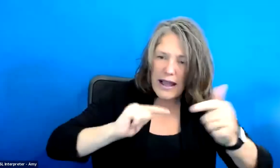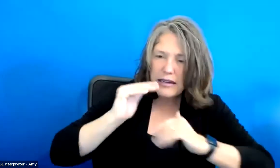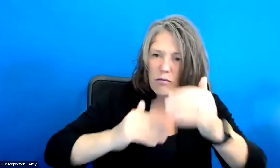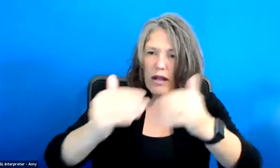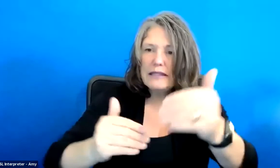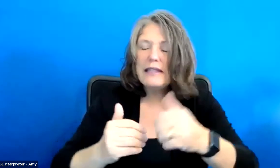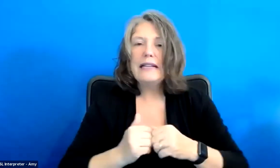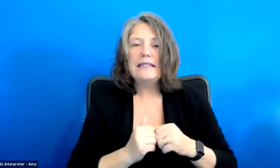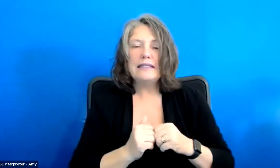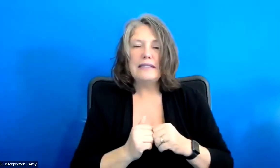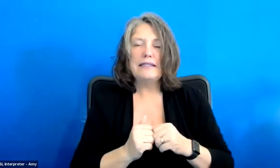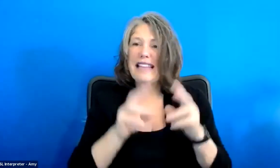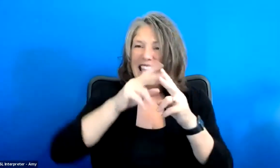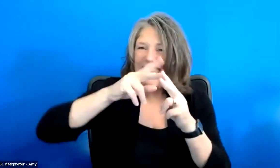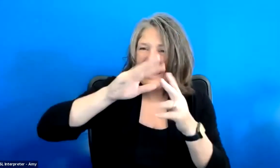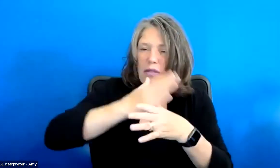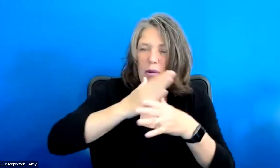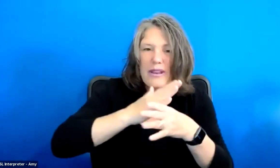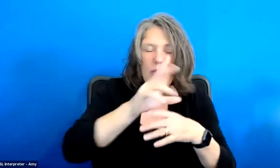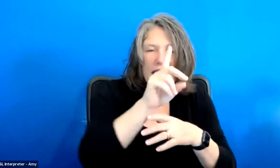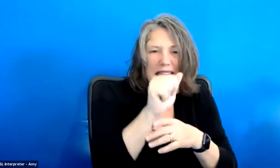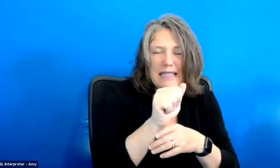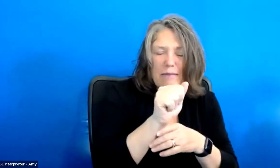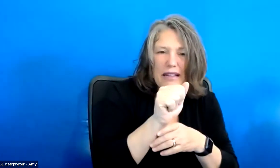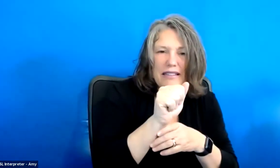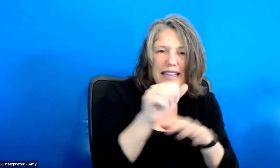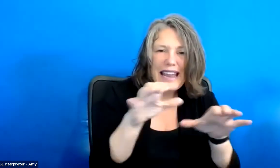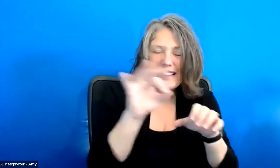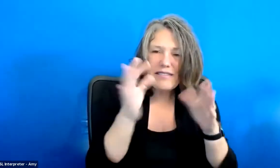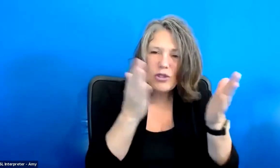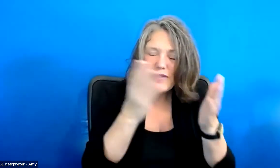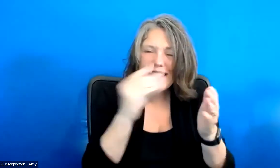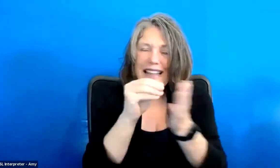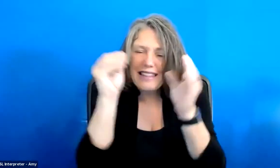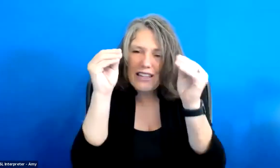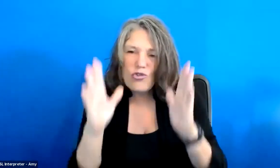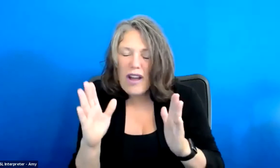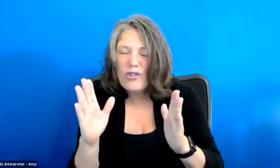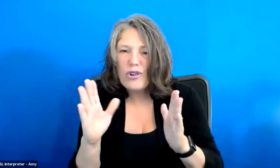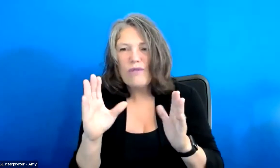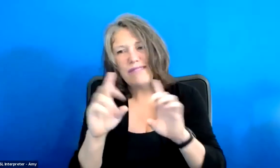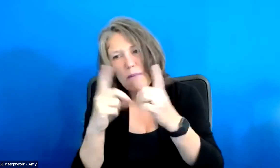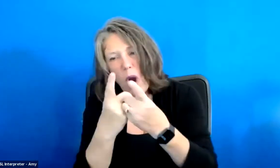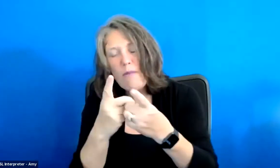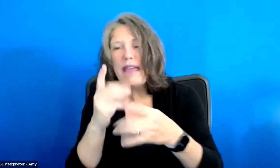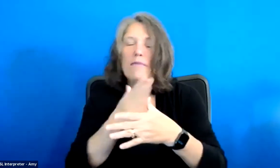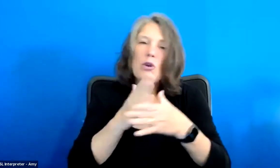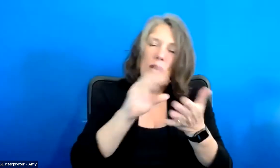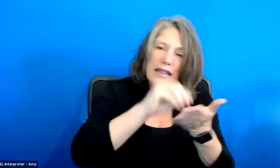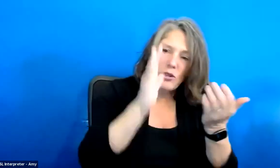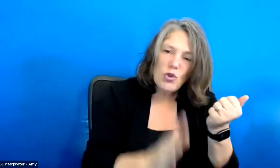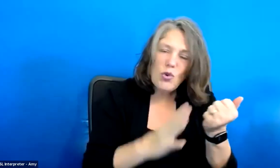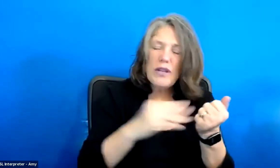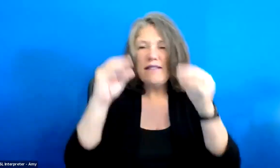process, either between disability access services and the instructor or department, between the student